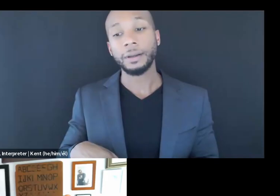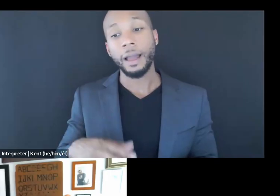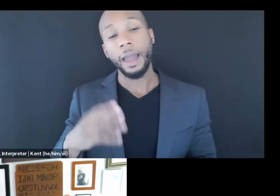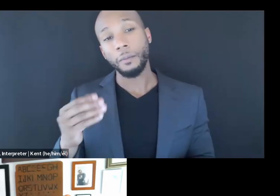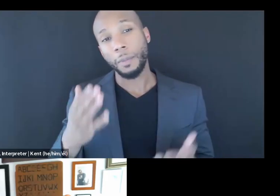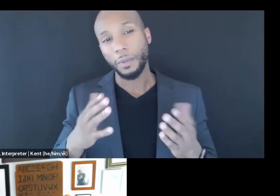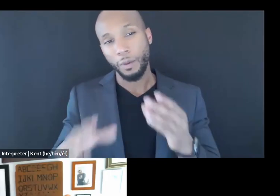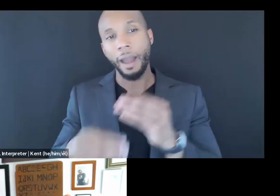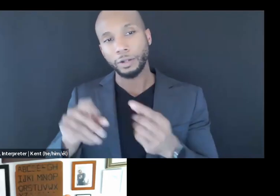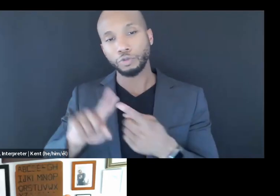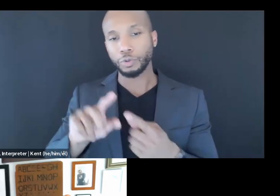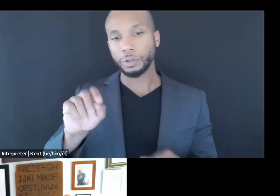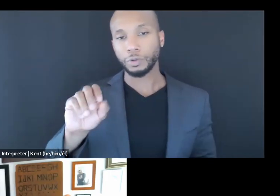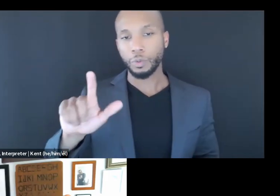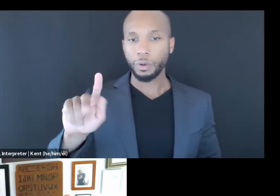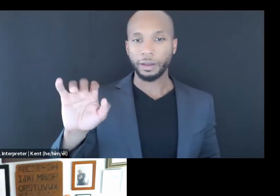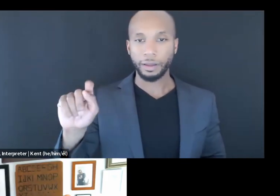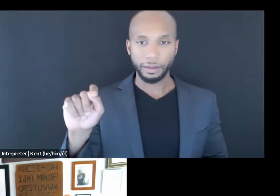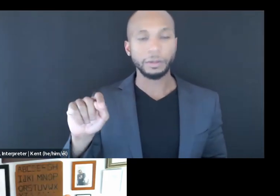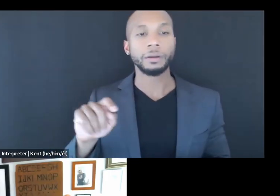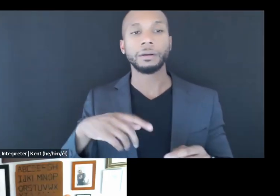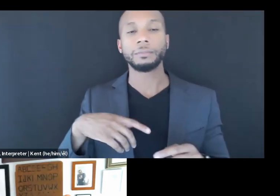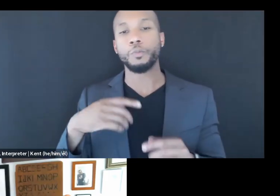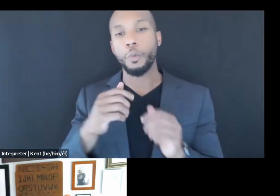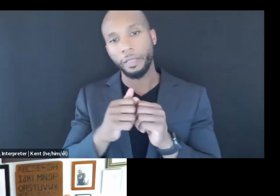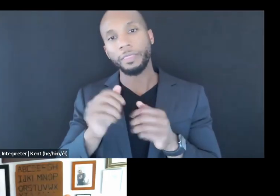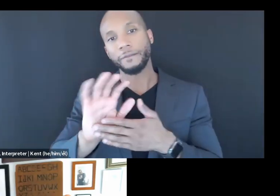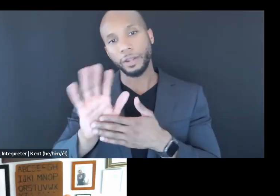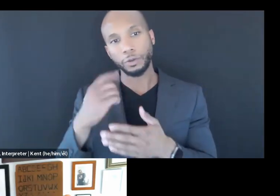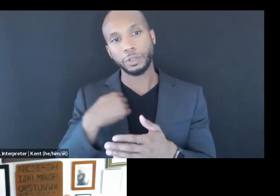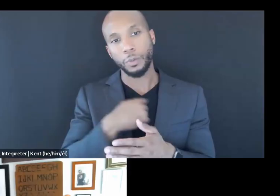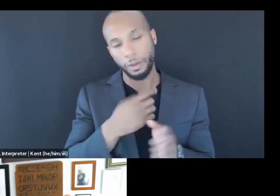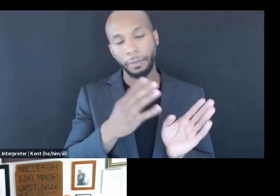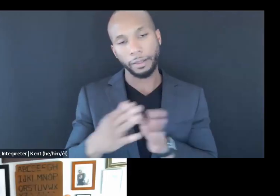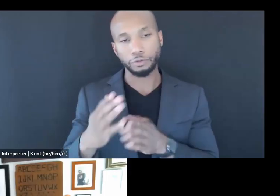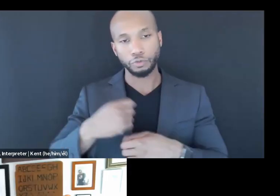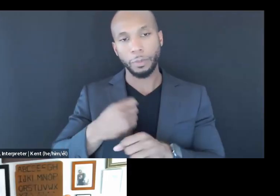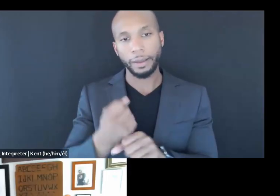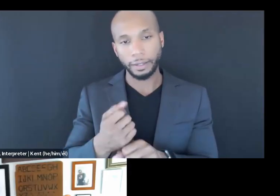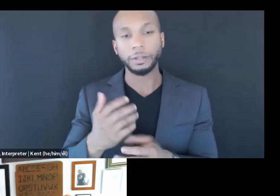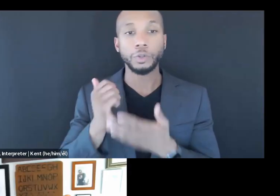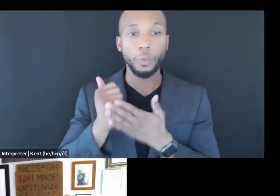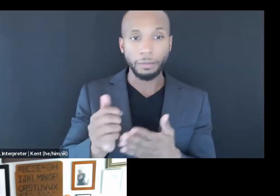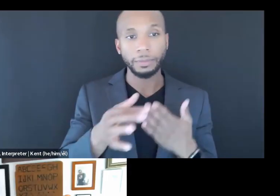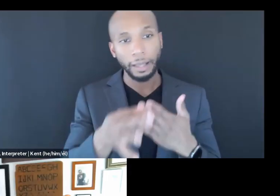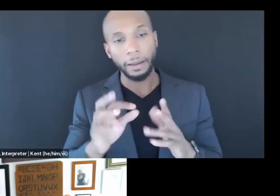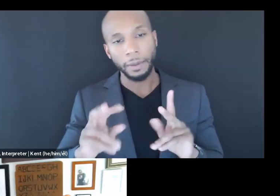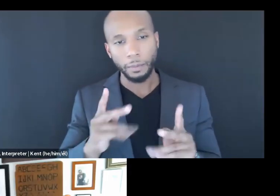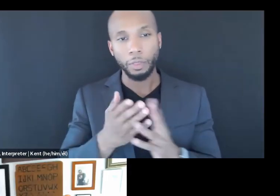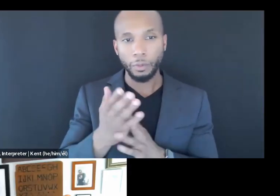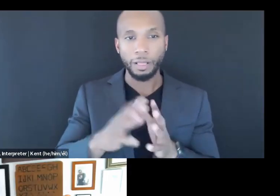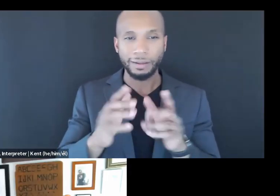Actually, we'll probably add it to the toolkit along with the videos that we're planning to create to help walk folks through a lot of